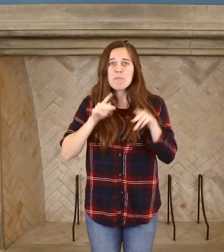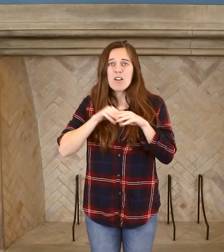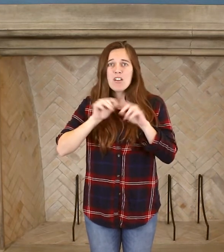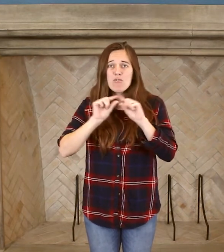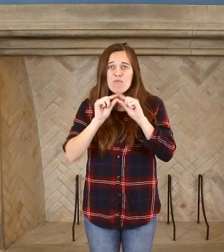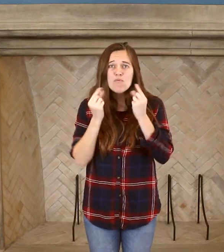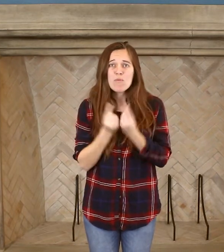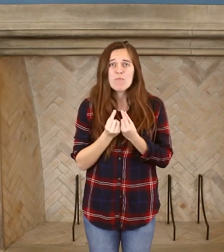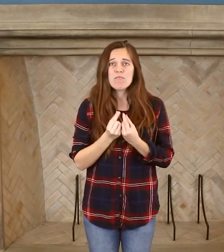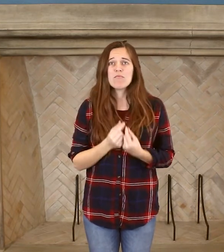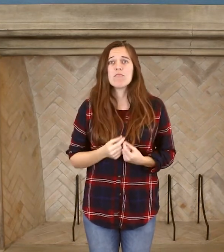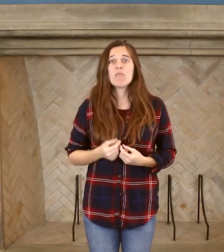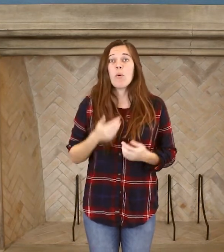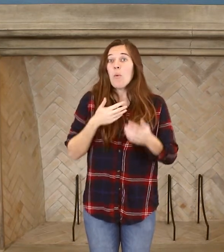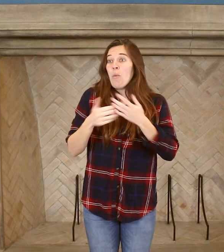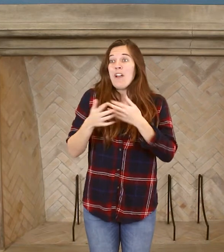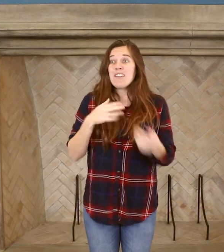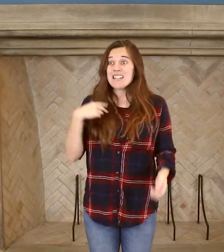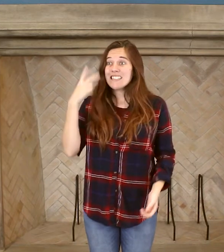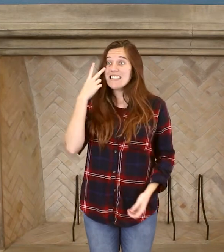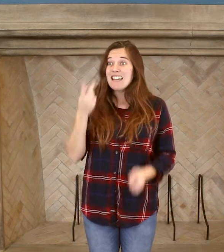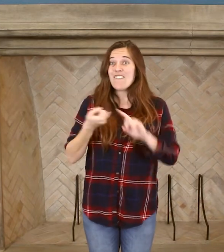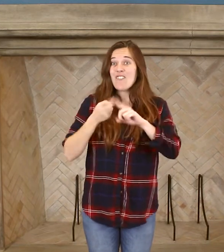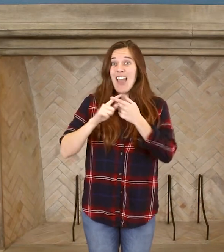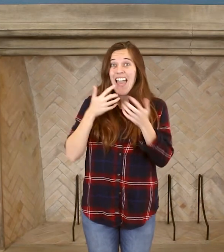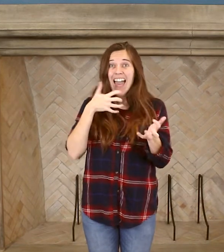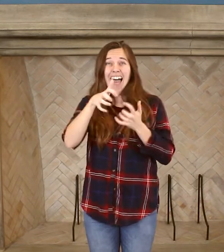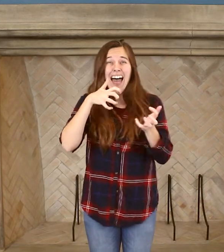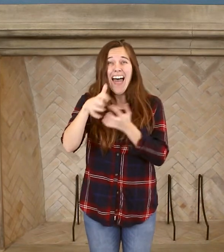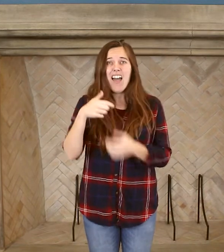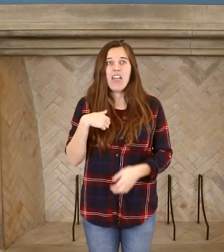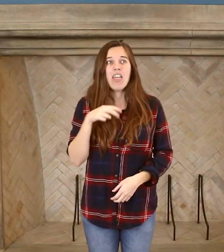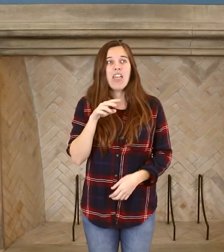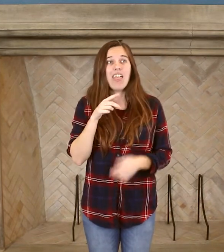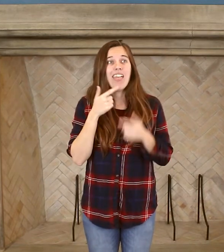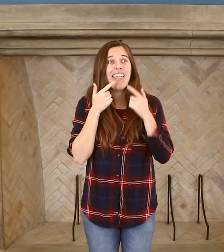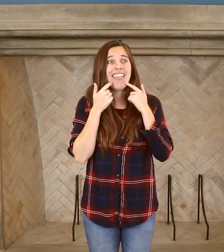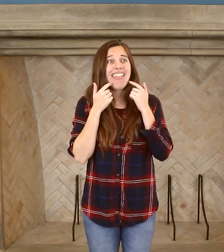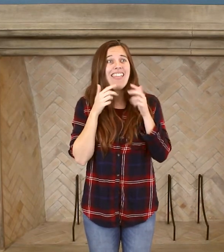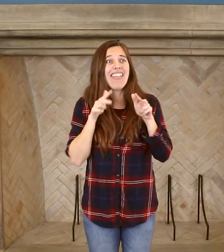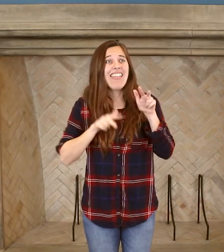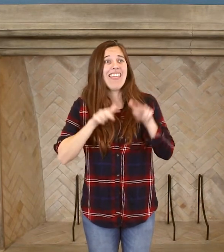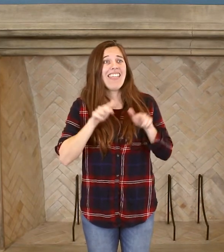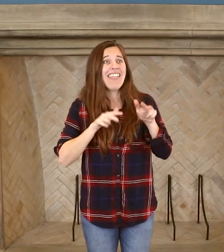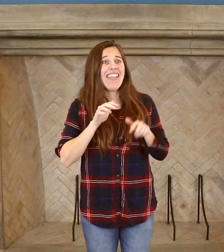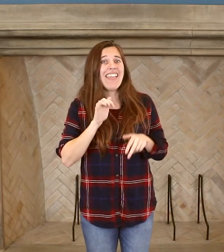It's hard for me to understand people in group settings. Whenever I saw my friends laugh, I would laugh awkwardly.